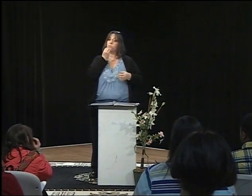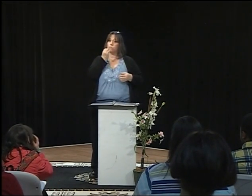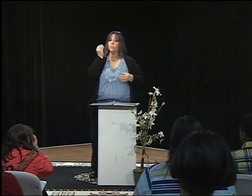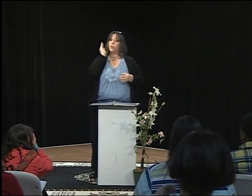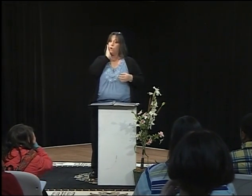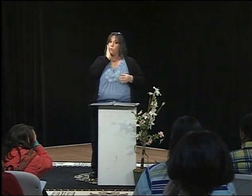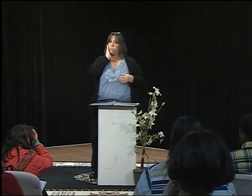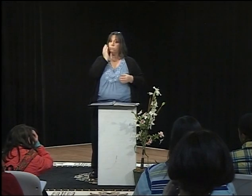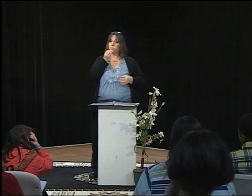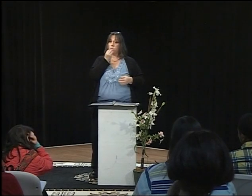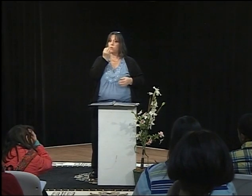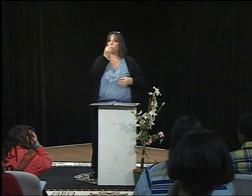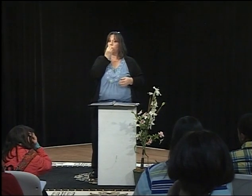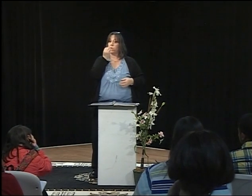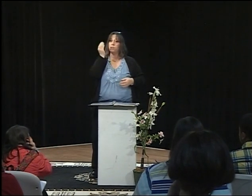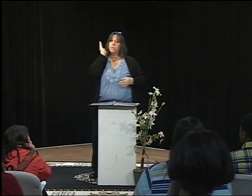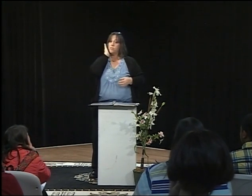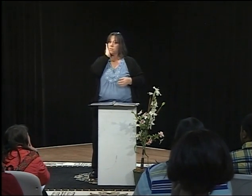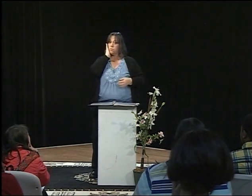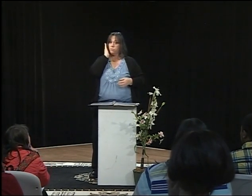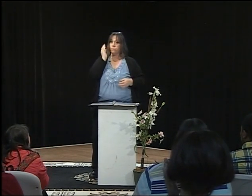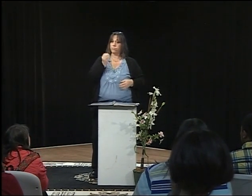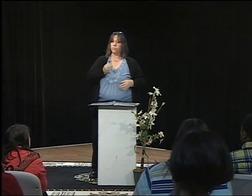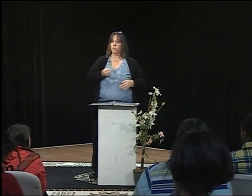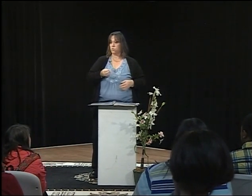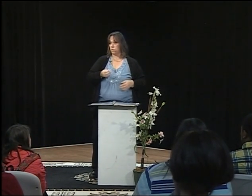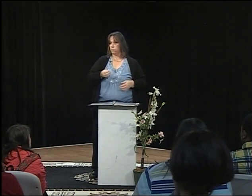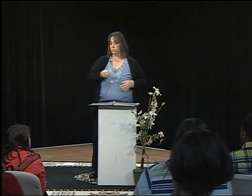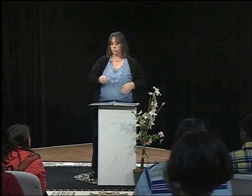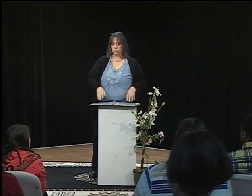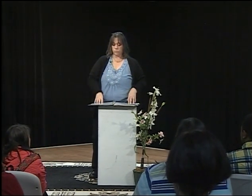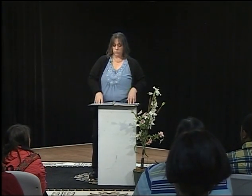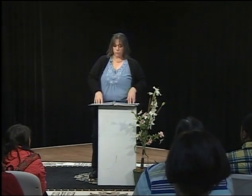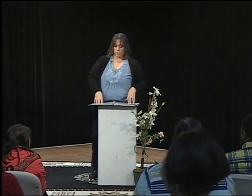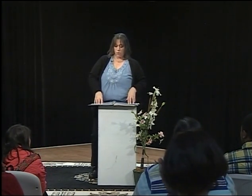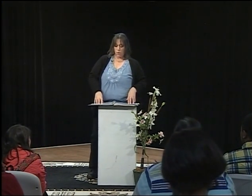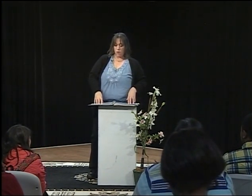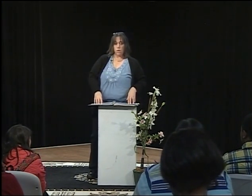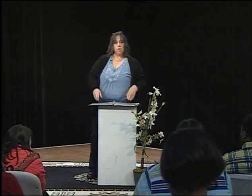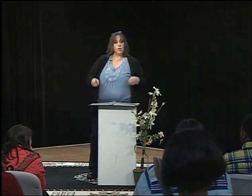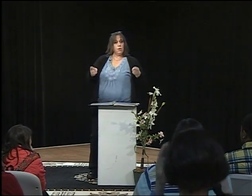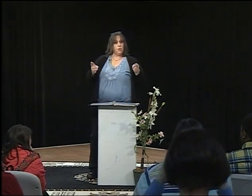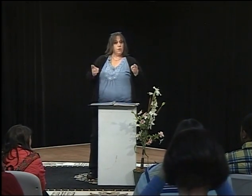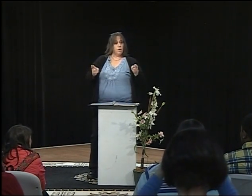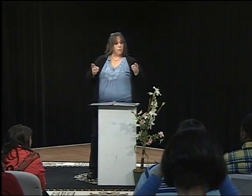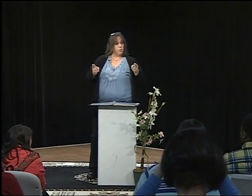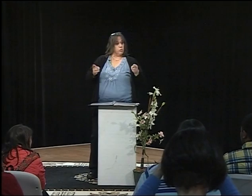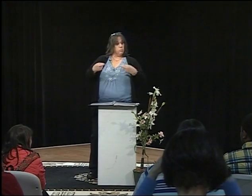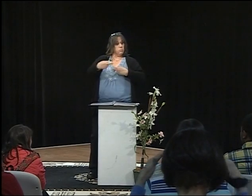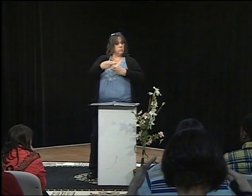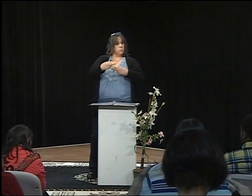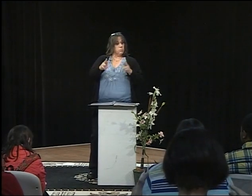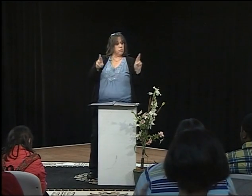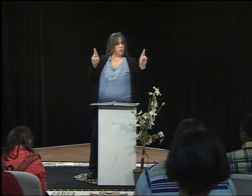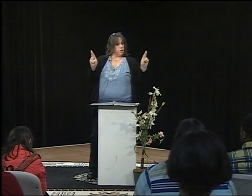you're going home. Where you eat and sleep is home. A room, you take your